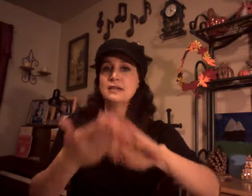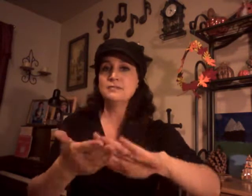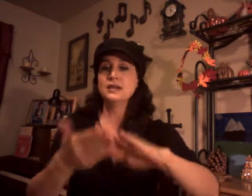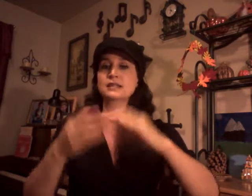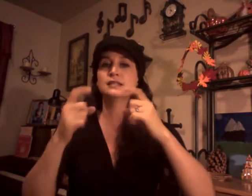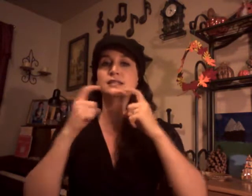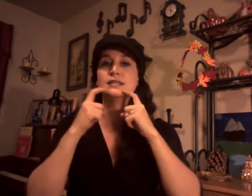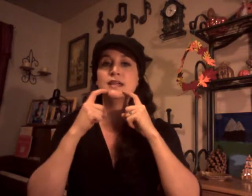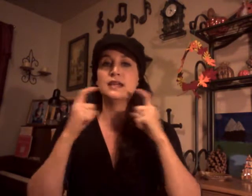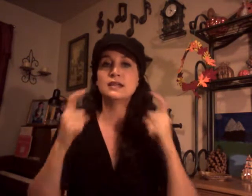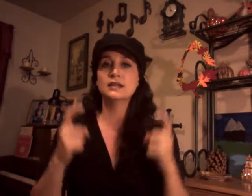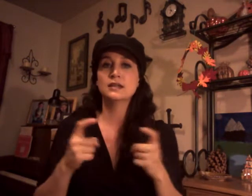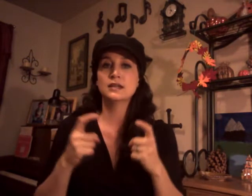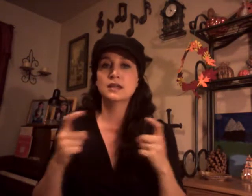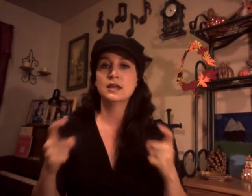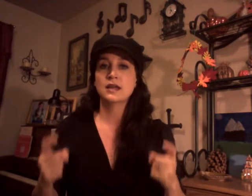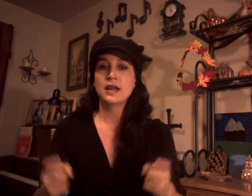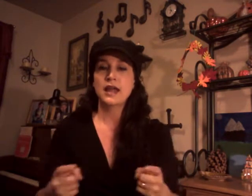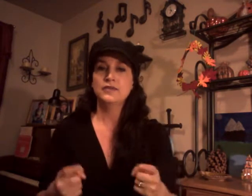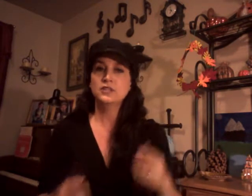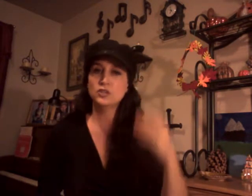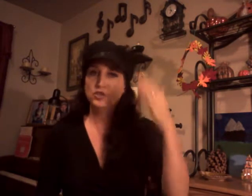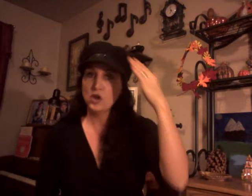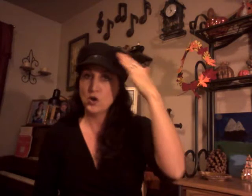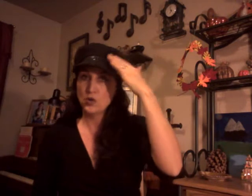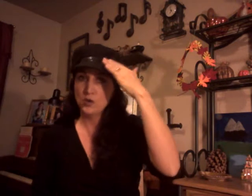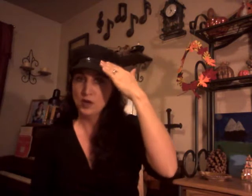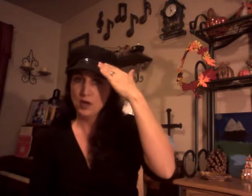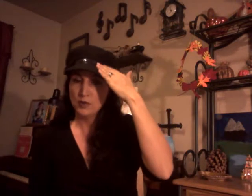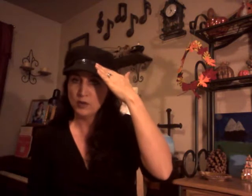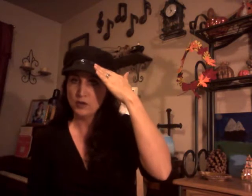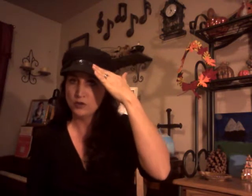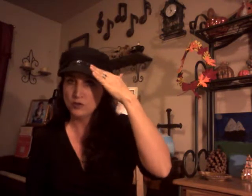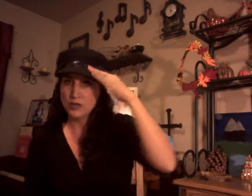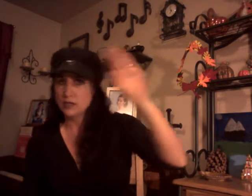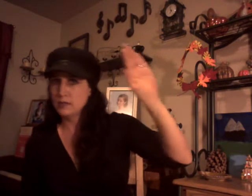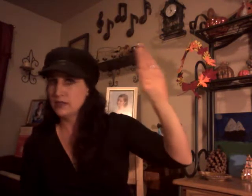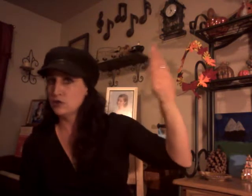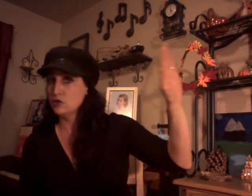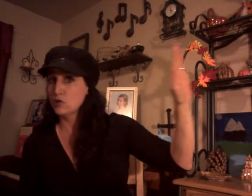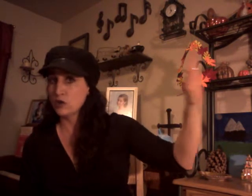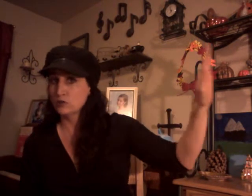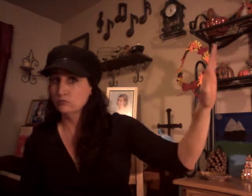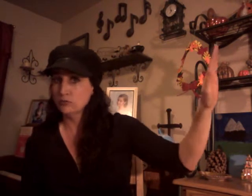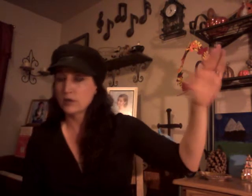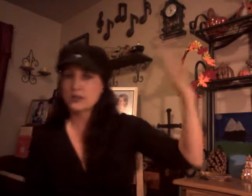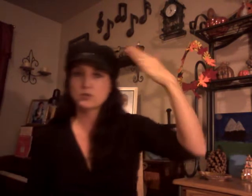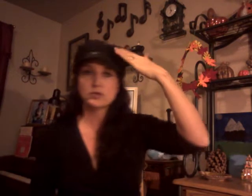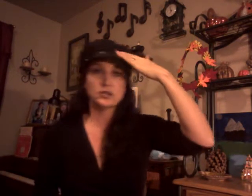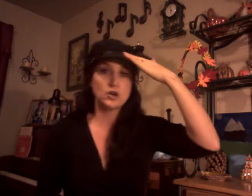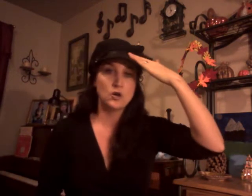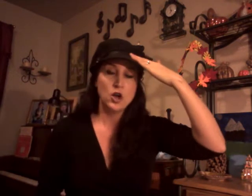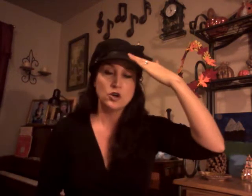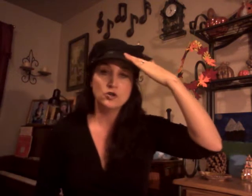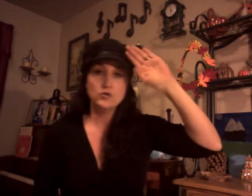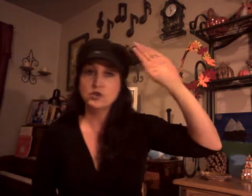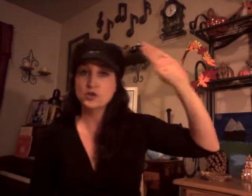became sin, and this is know, but when you do this, it means you don't know. Okay, so we're gonna go. Who